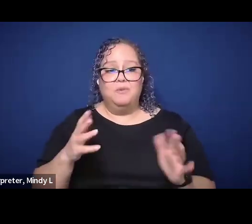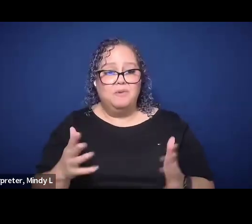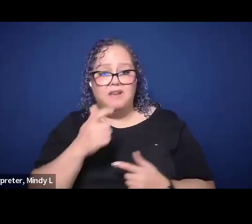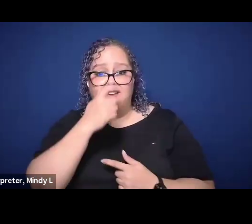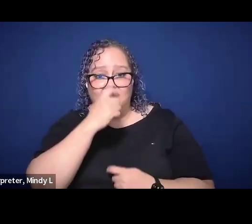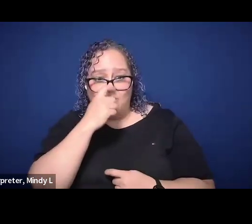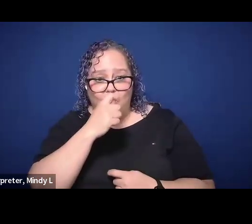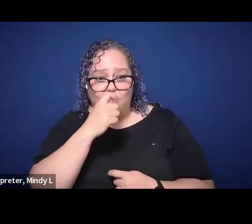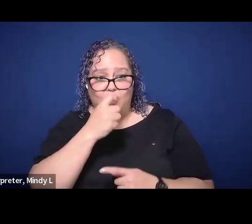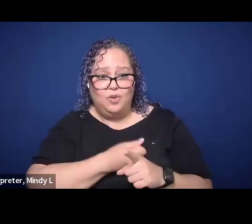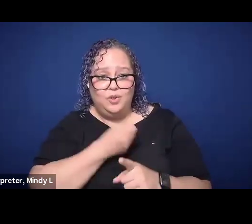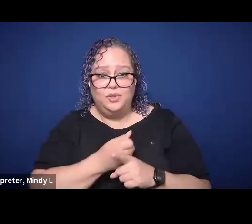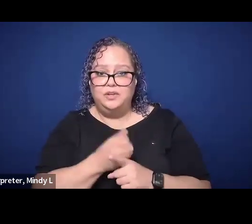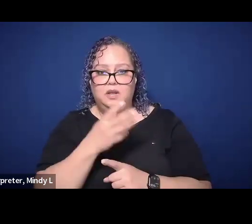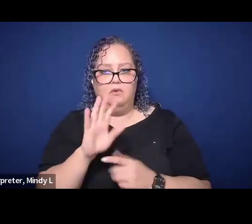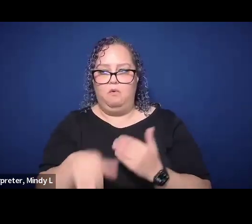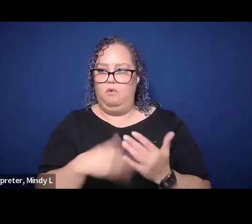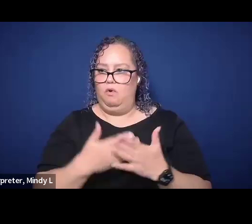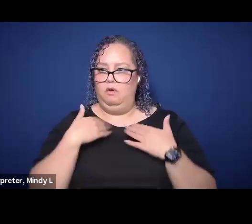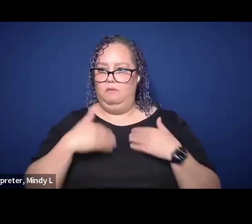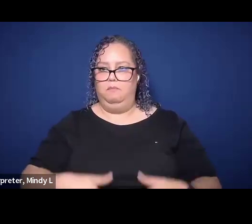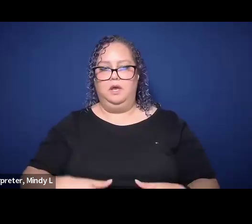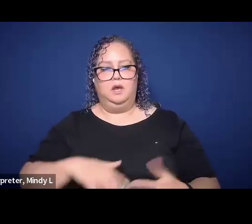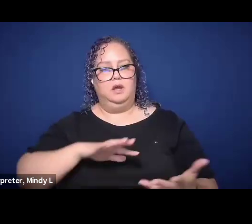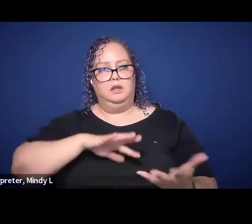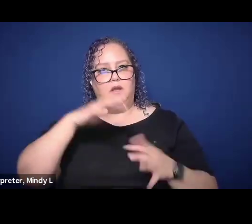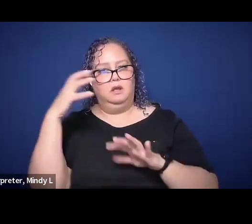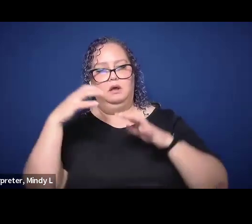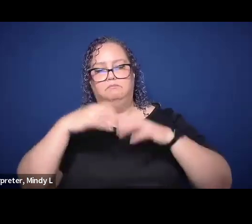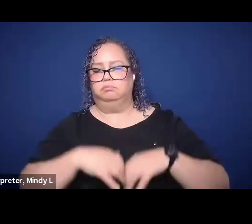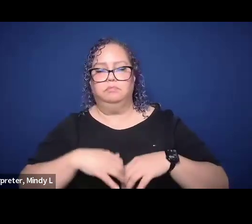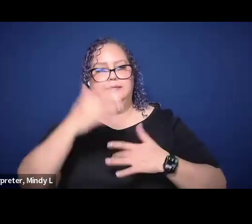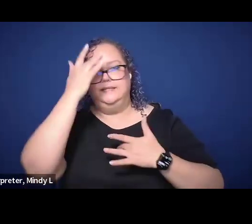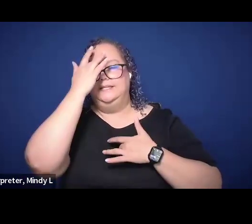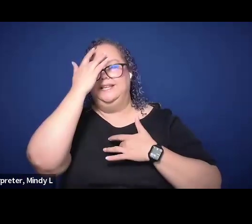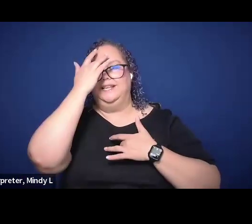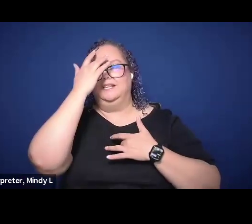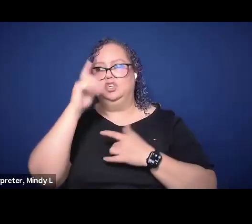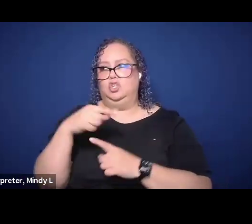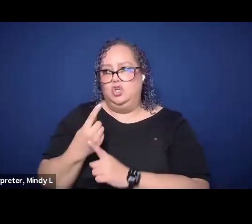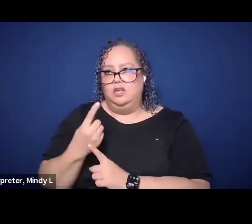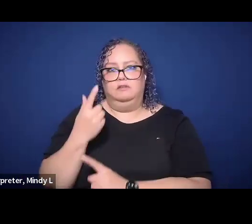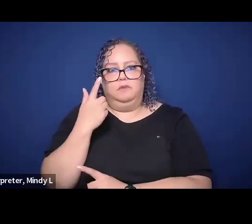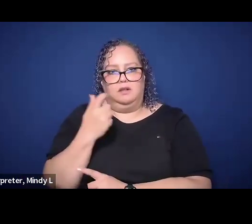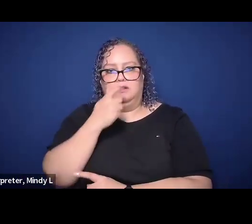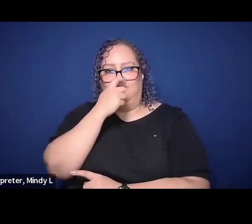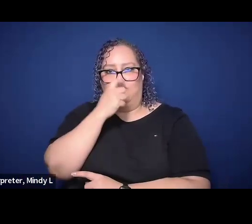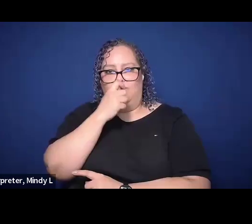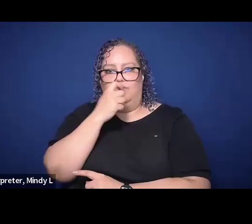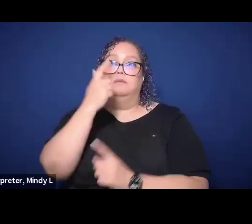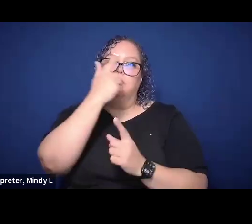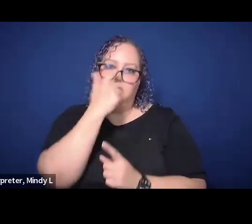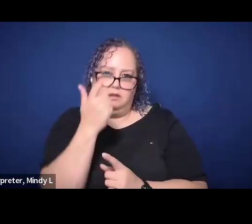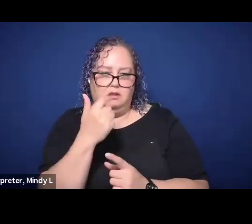sick because of the autoimmune conditions I navigate. So that's our first step. When it comes